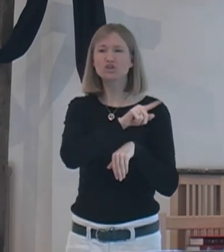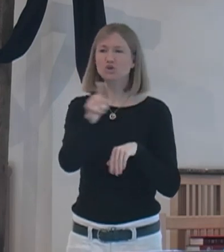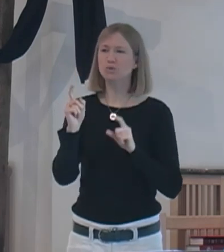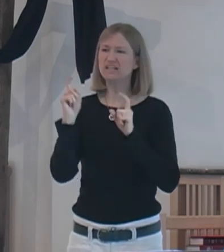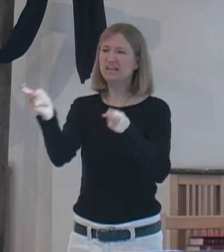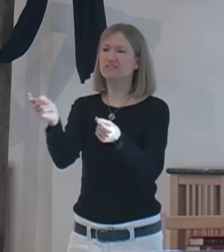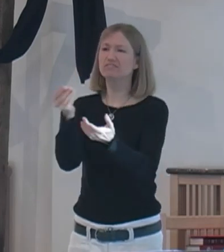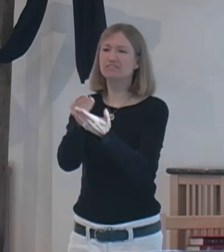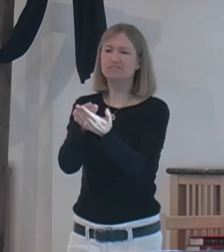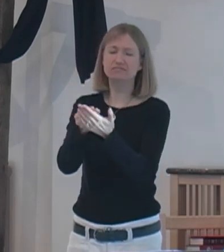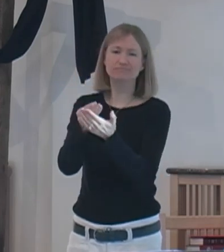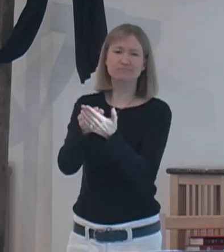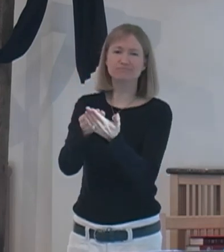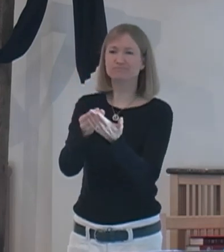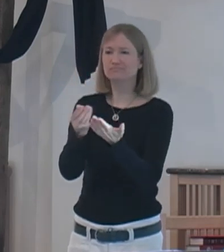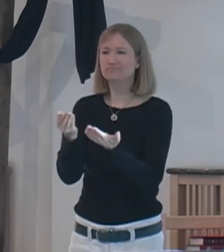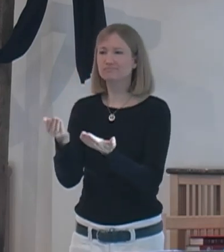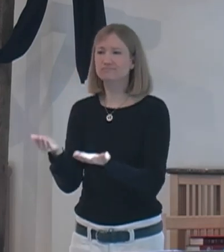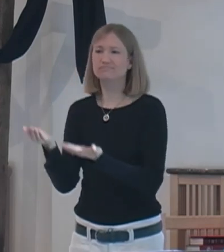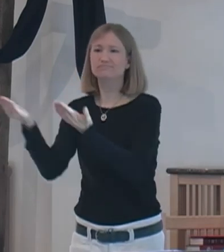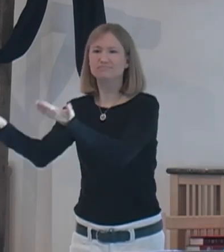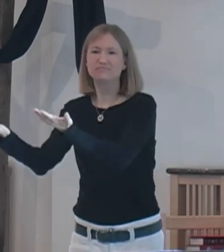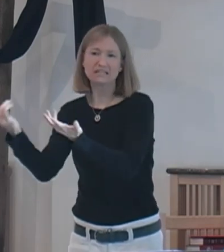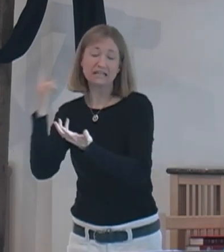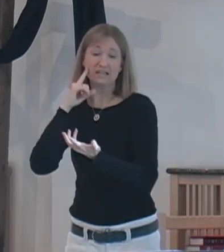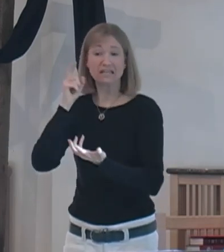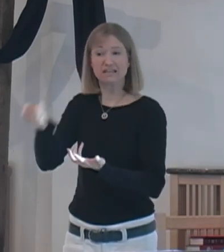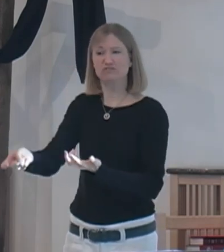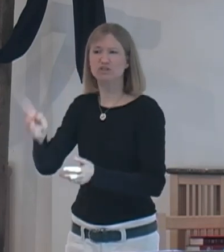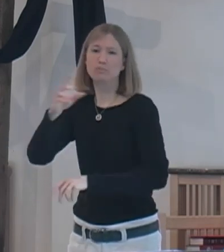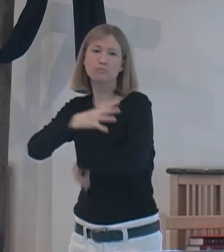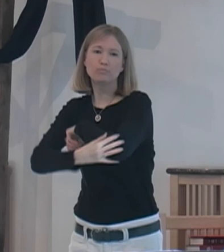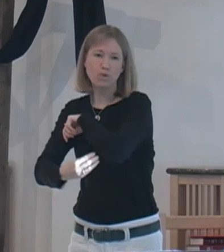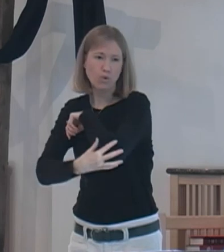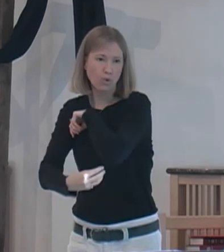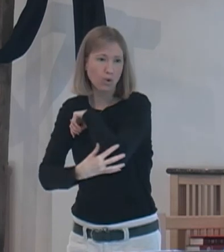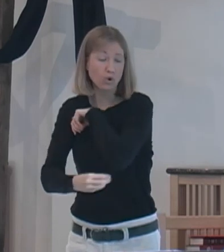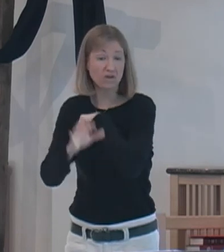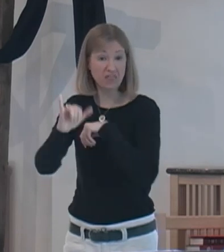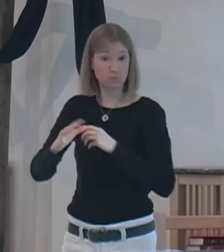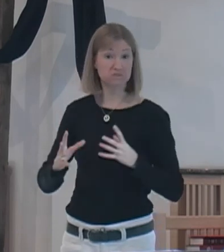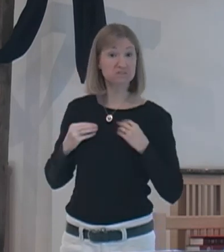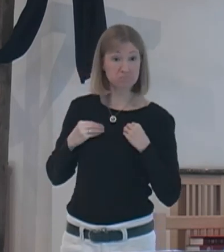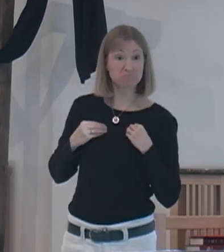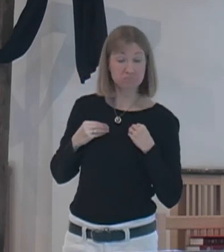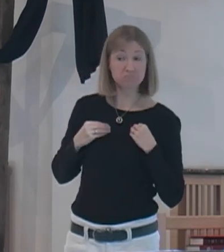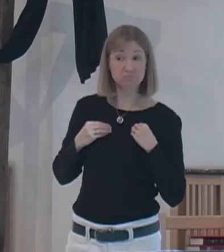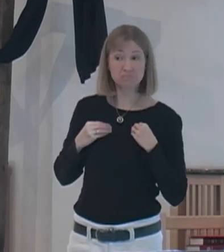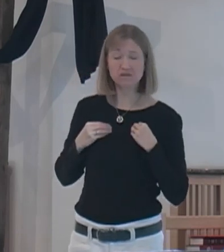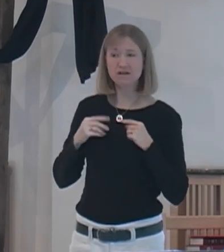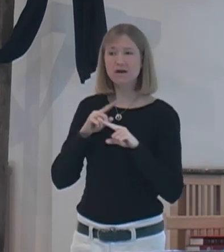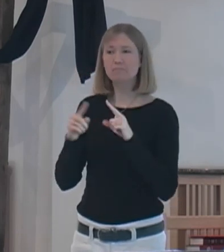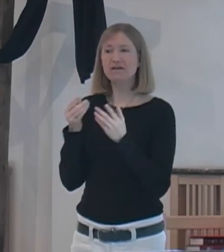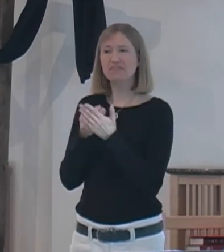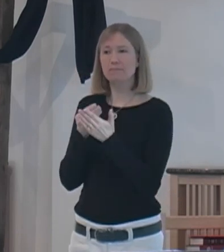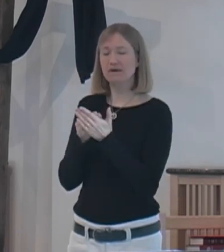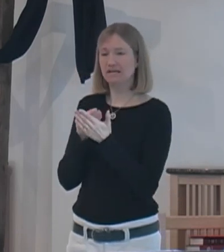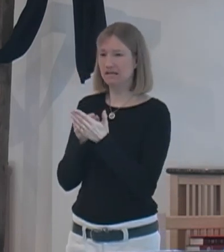offering of money, a tithe to the poor. That was an acceptable offering. But the money of the day was